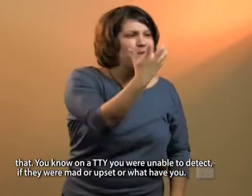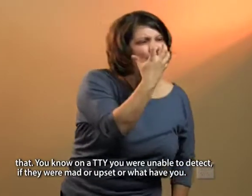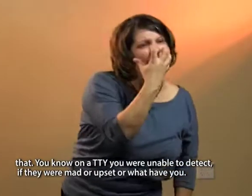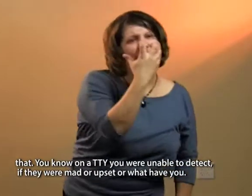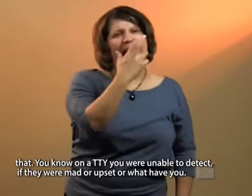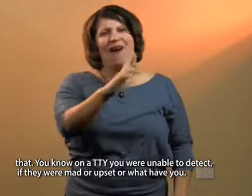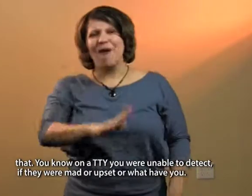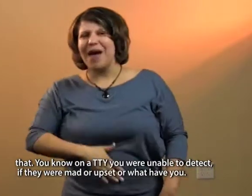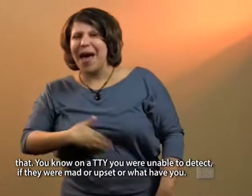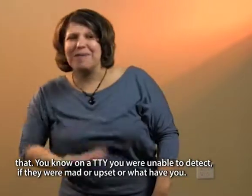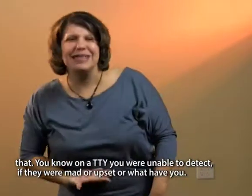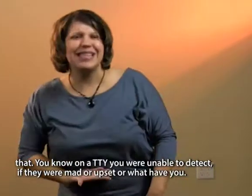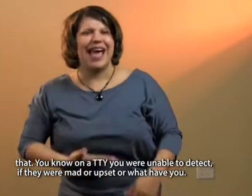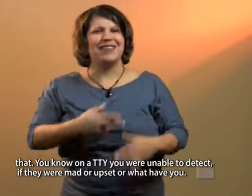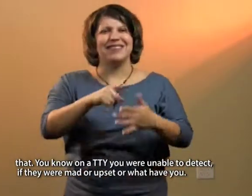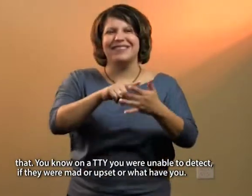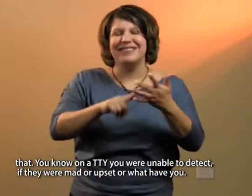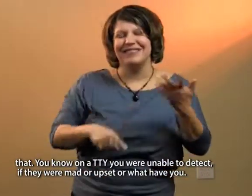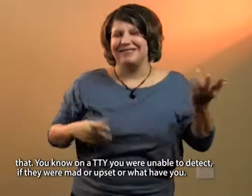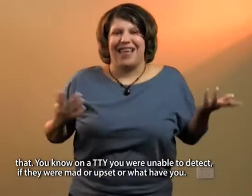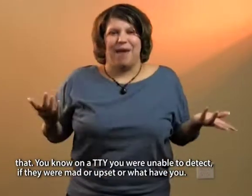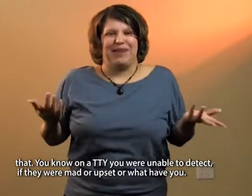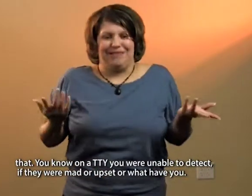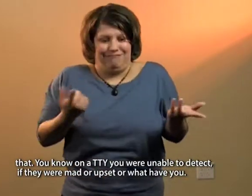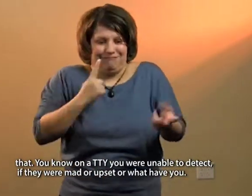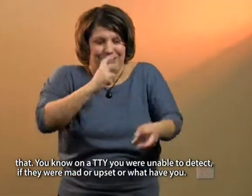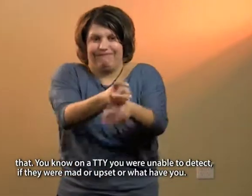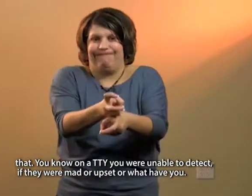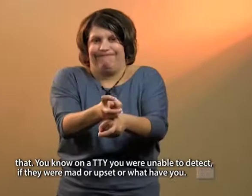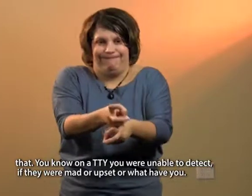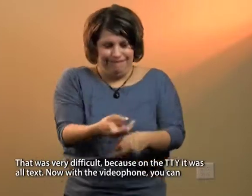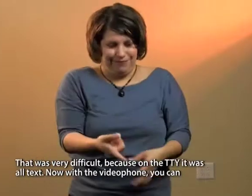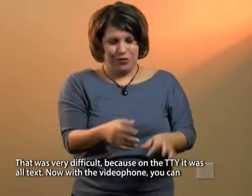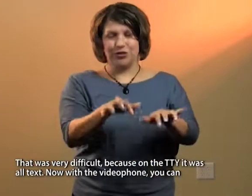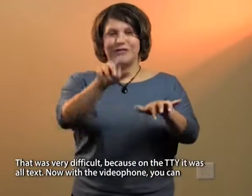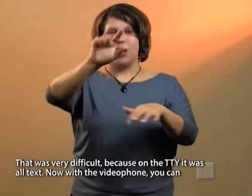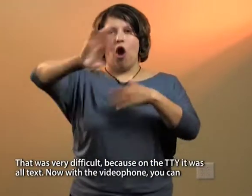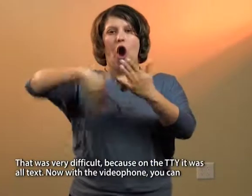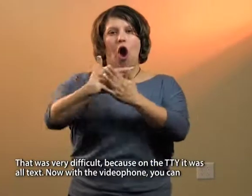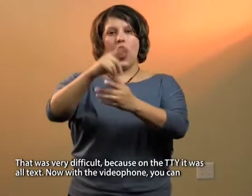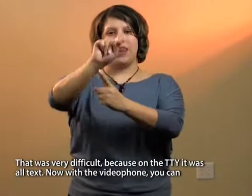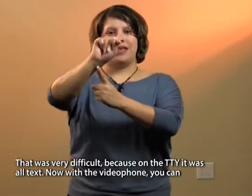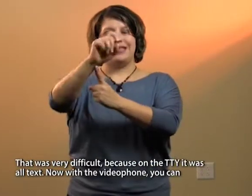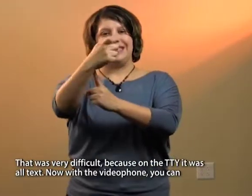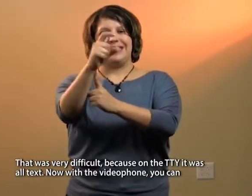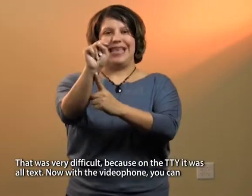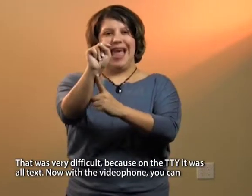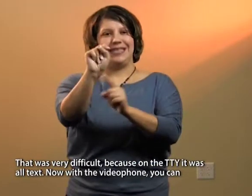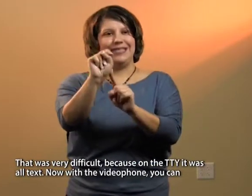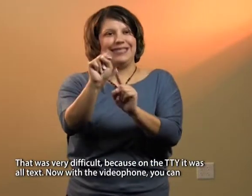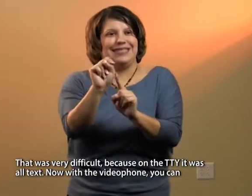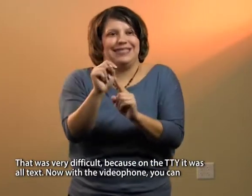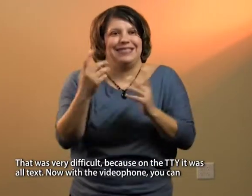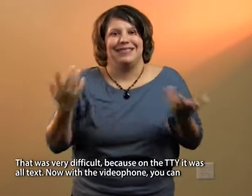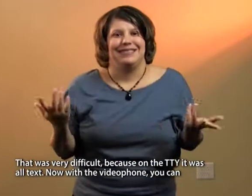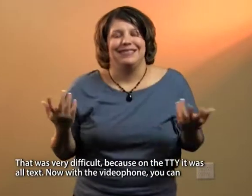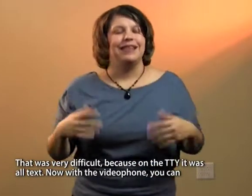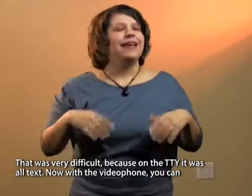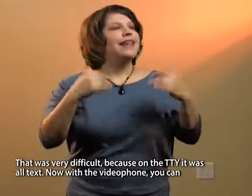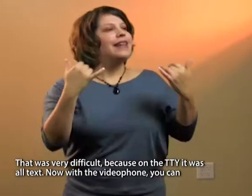detect if they were mad or upset or what have you that was very difficult because on the tty it was